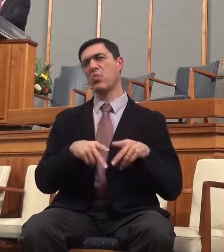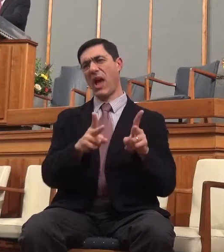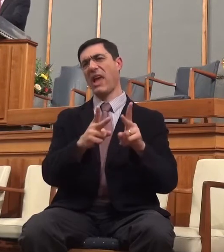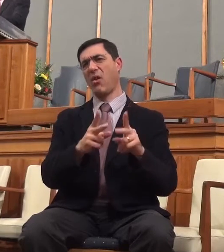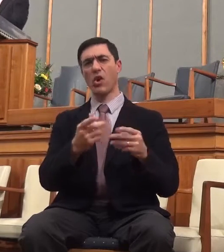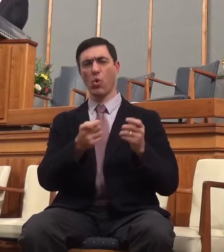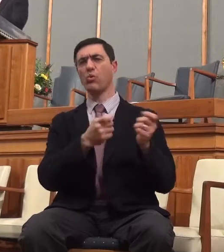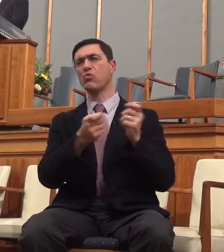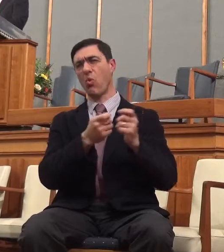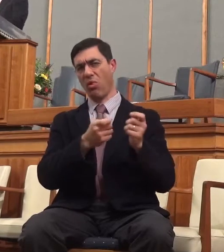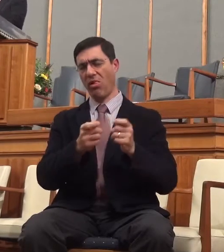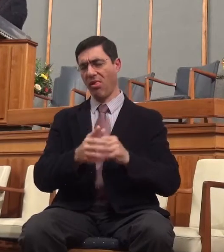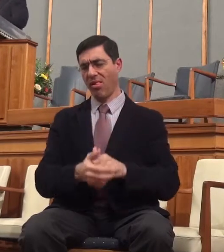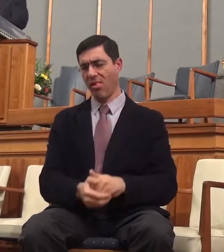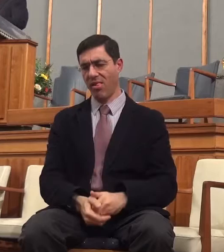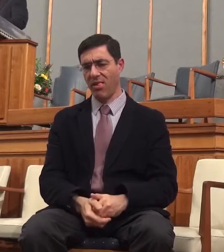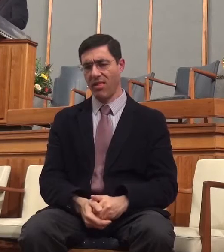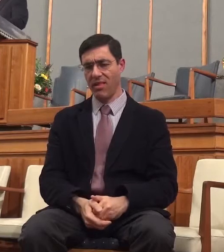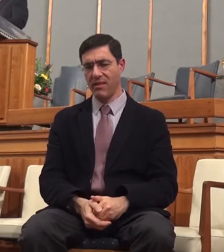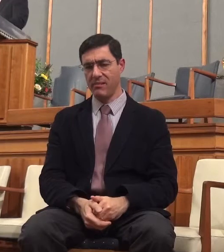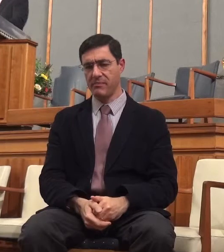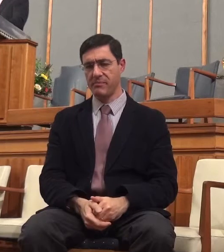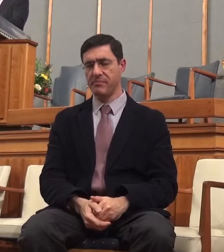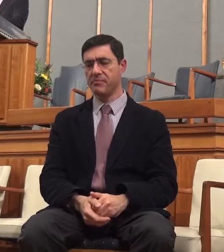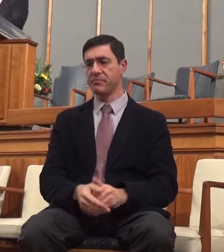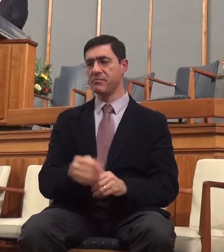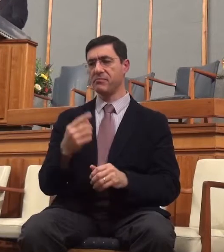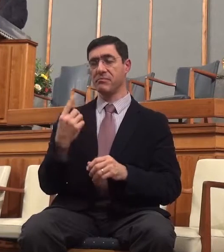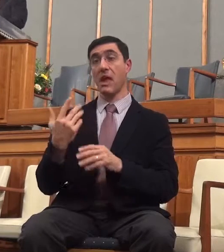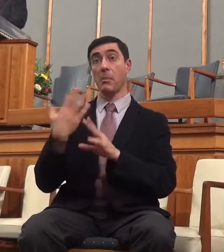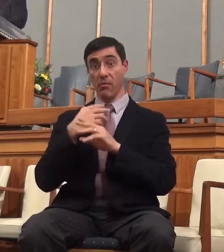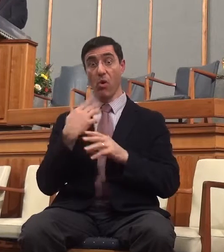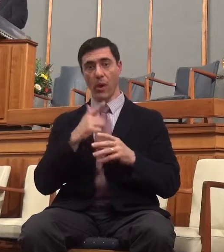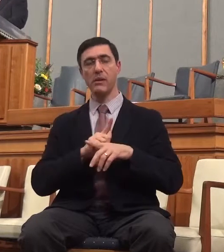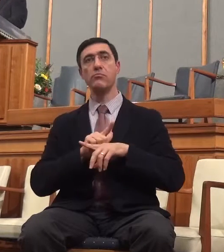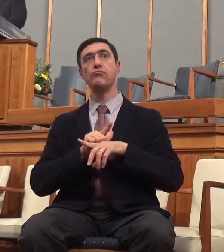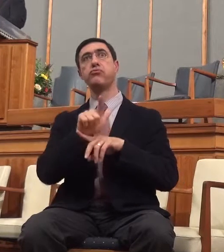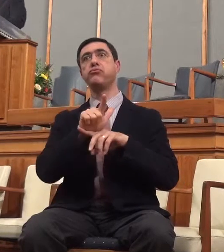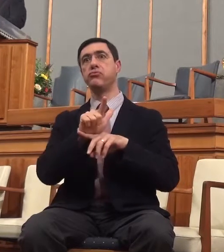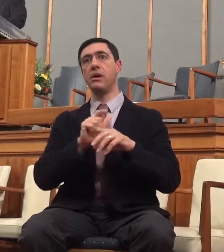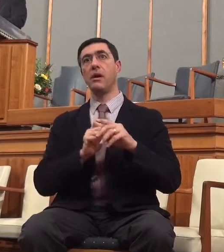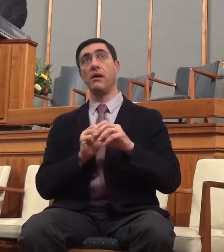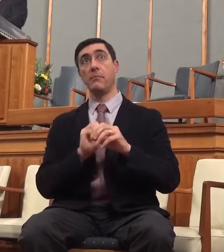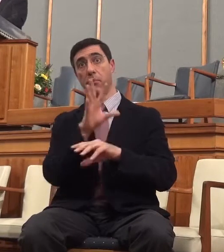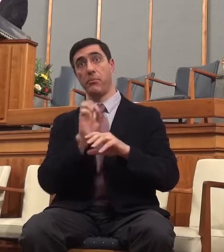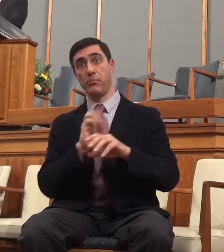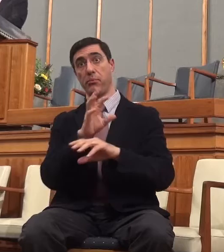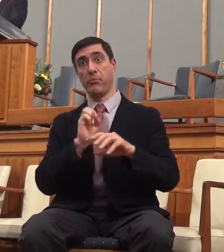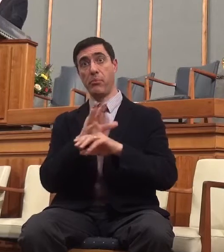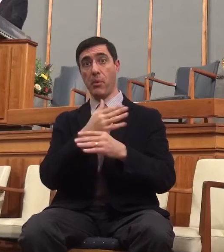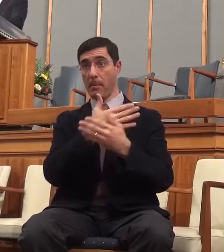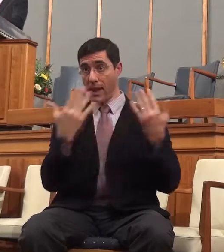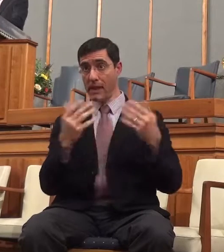of seven shells, only one hit the target. It wasn't very good. It was good for the enemy, I suppose, but it